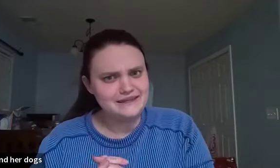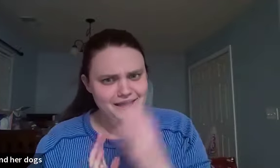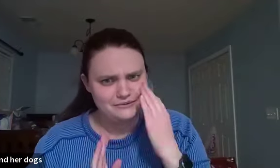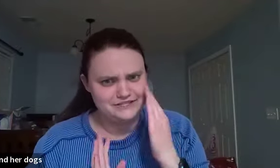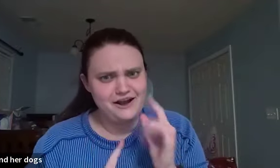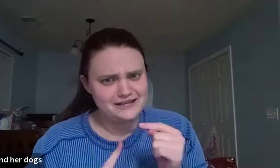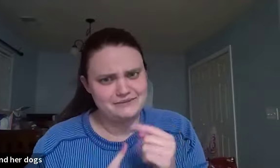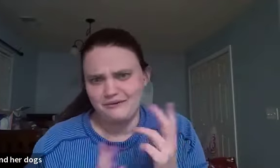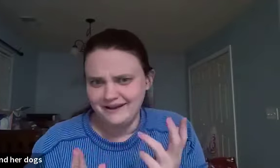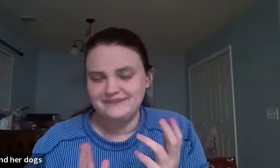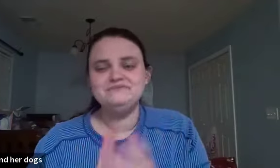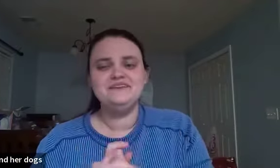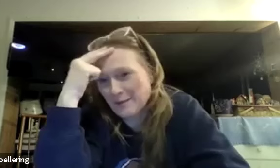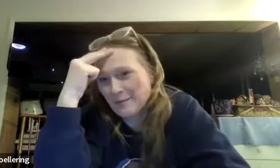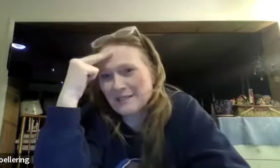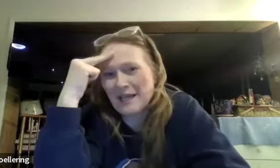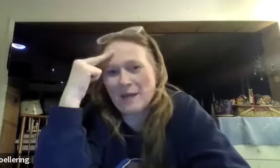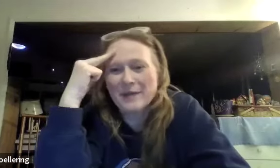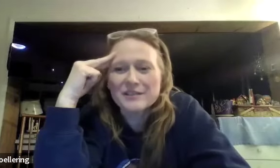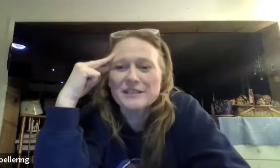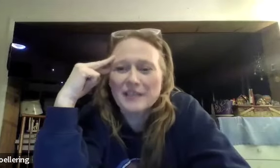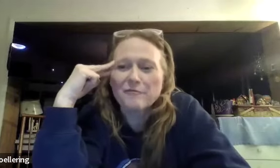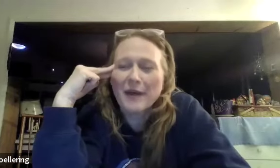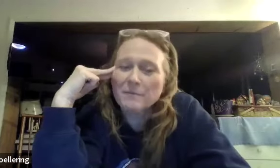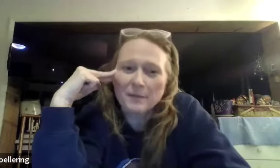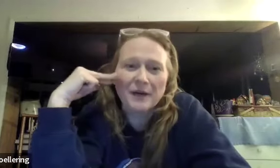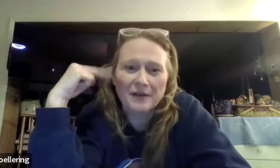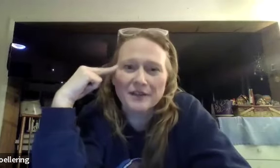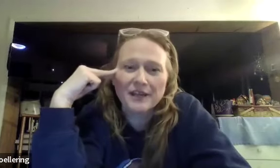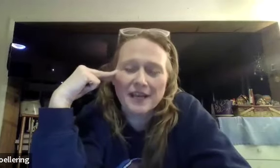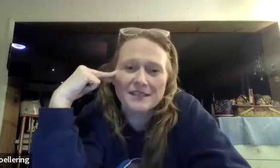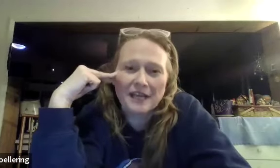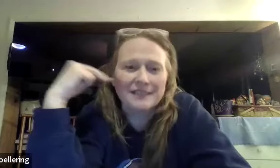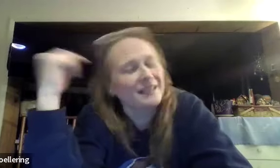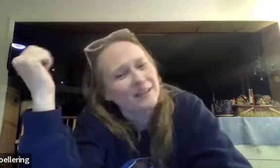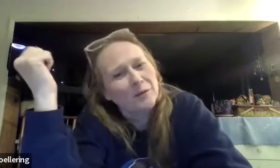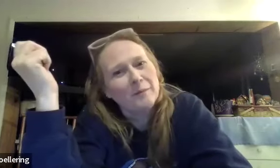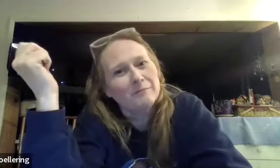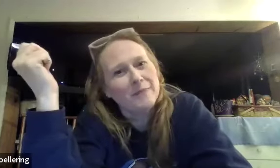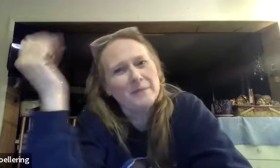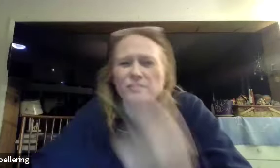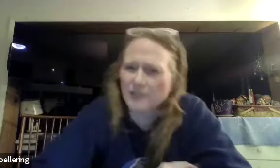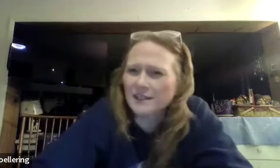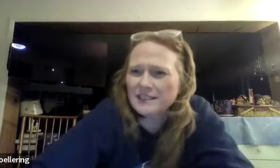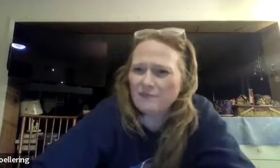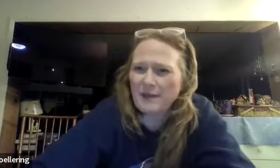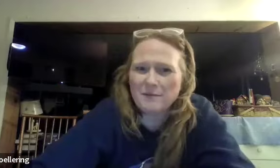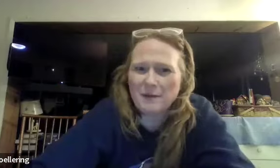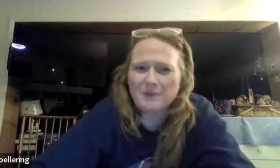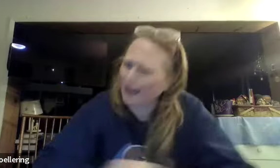yeah, I know what you're talking about. You What? know, I was about to say, I bet there's a deaf bagpiper out there that has a sign. And then I thought, well, maybe there's not a deaf bagpiper. Like, I